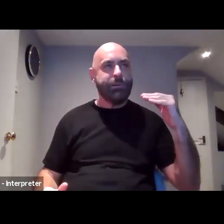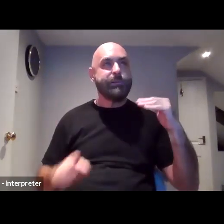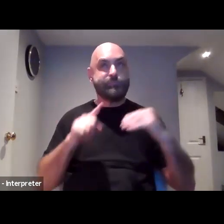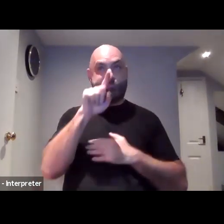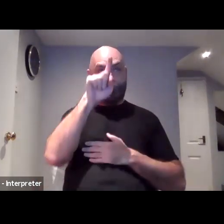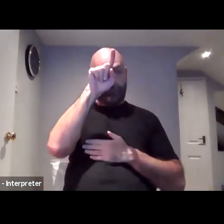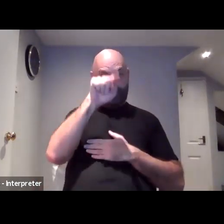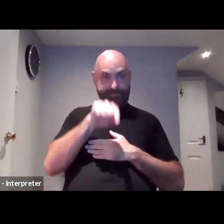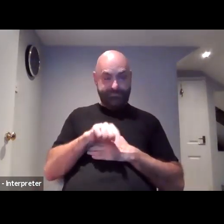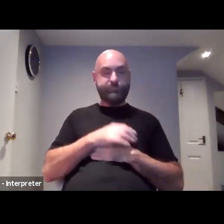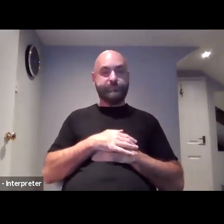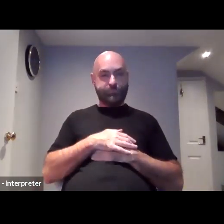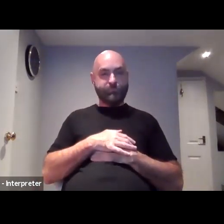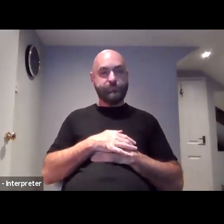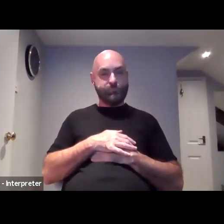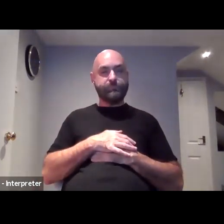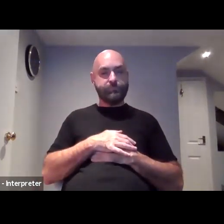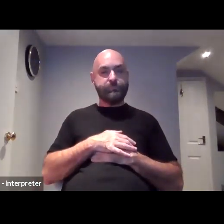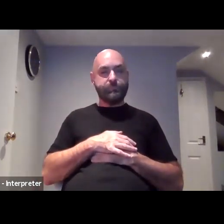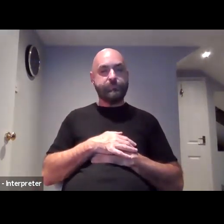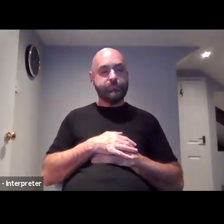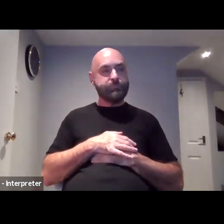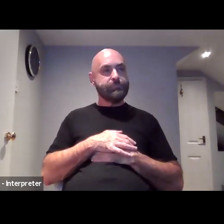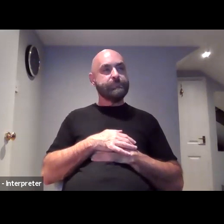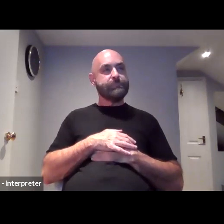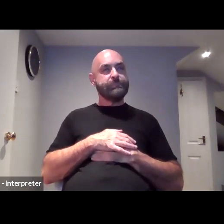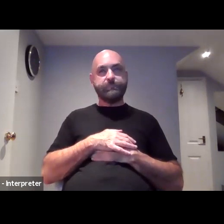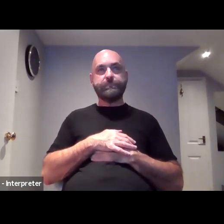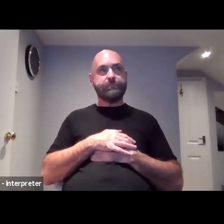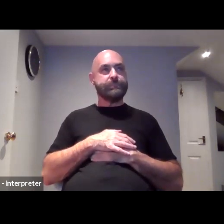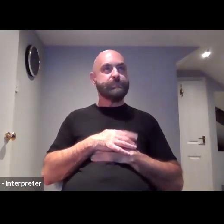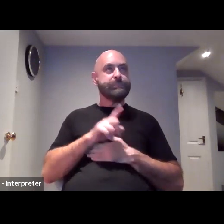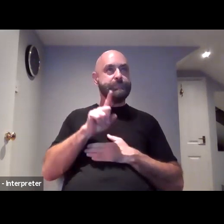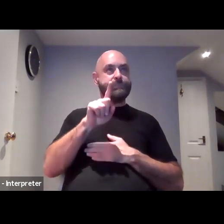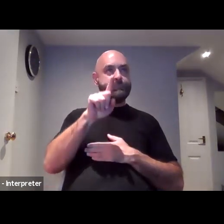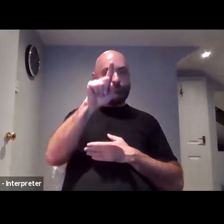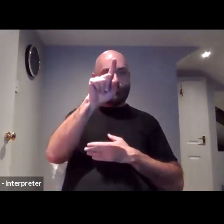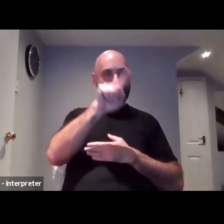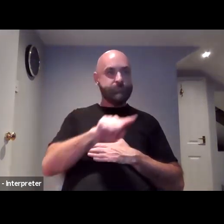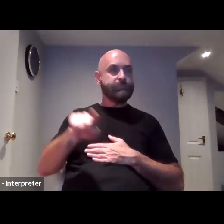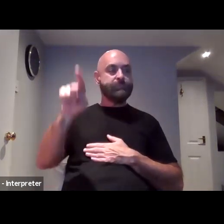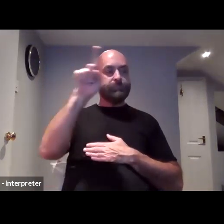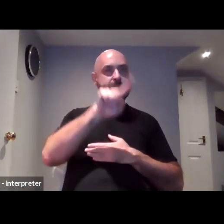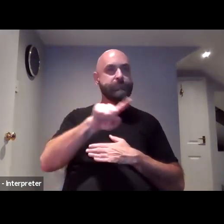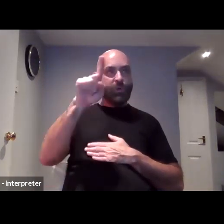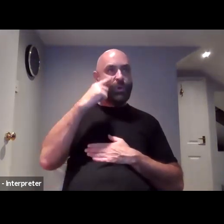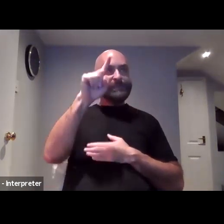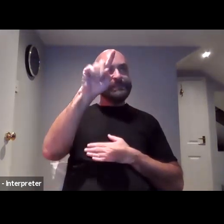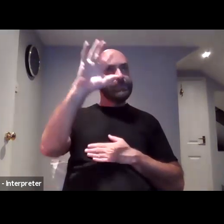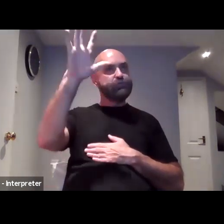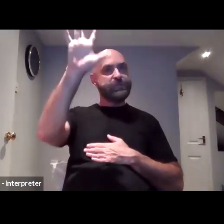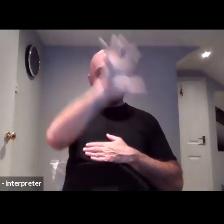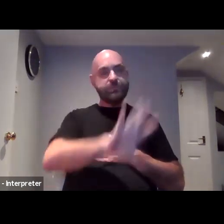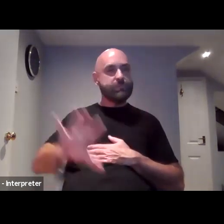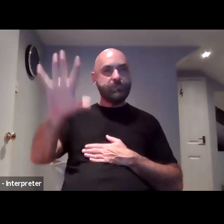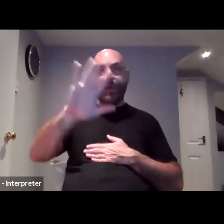So the percent paid below the national minimum wage by region in England, you can see how it's gone up in